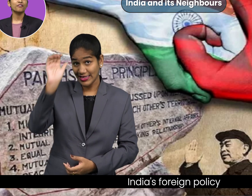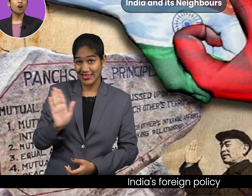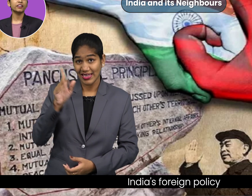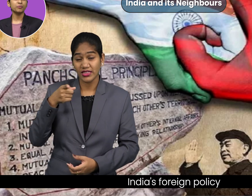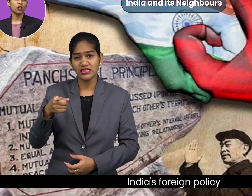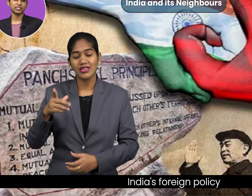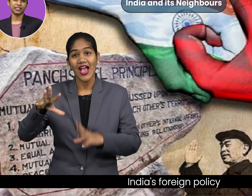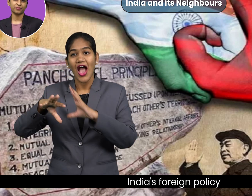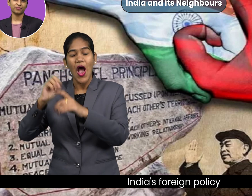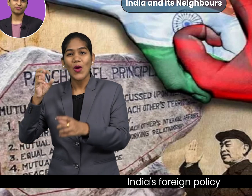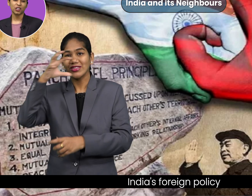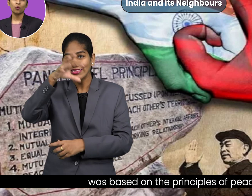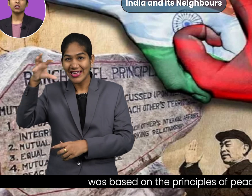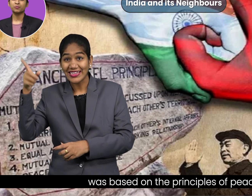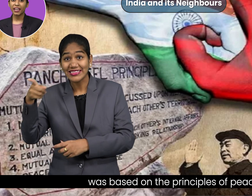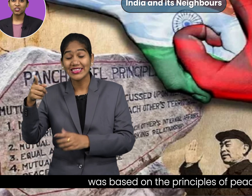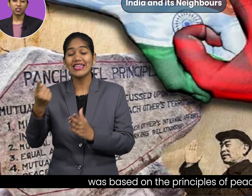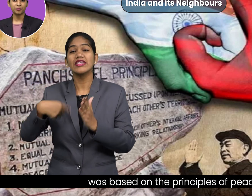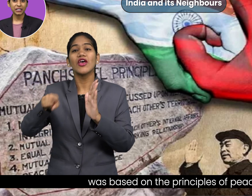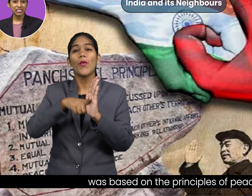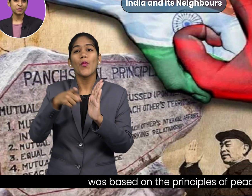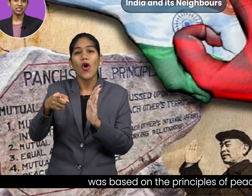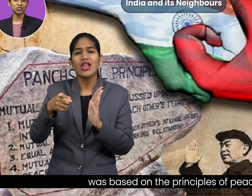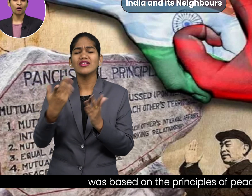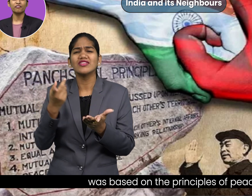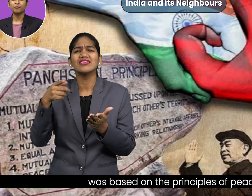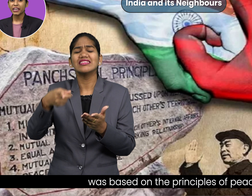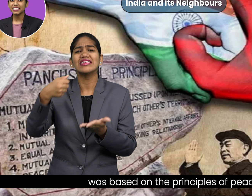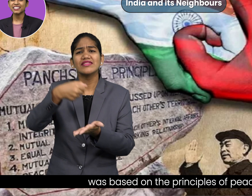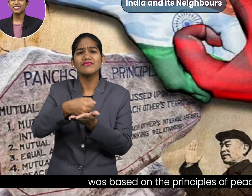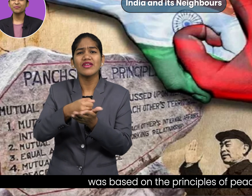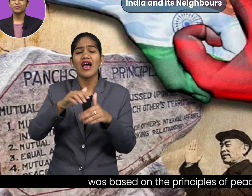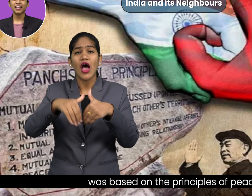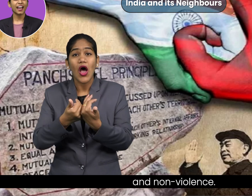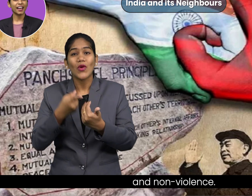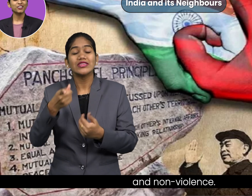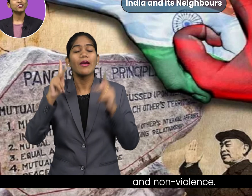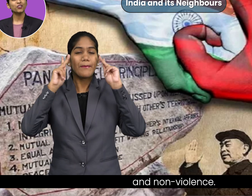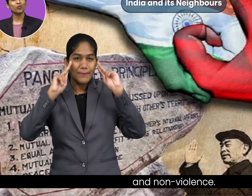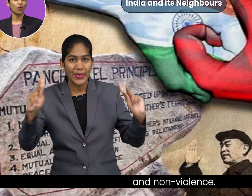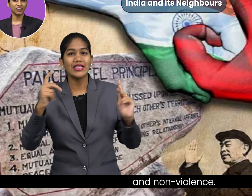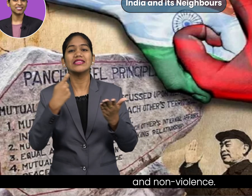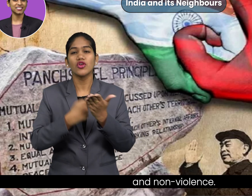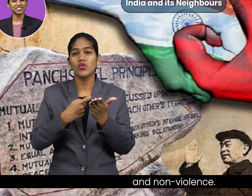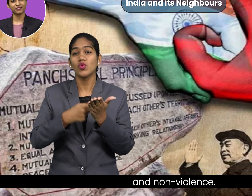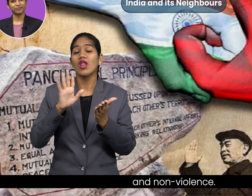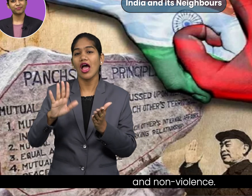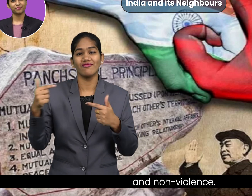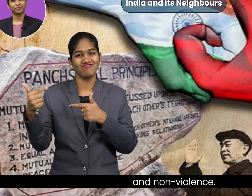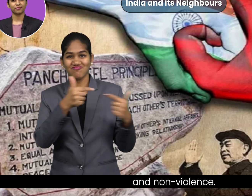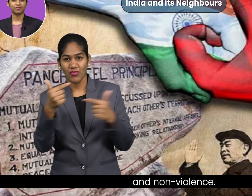India's foreign policy was based on the principles of peace and